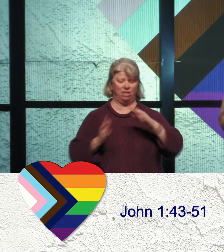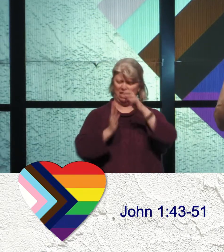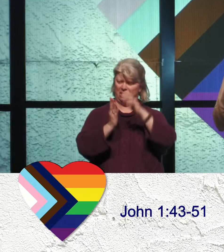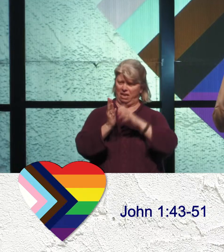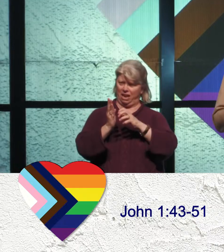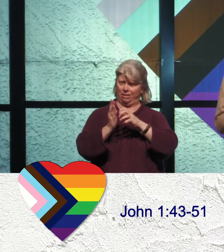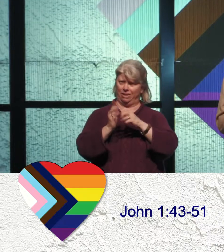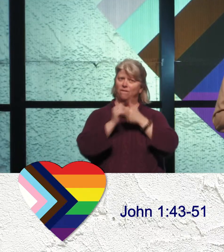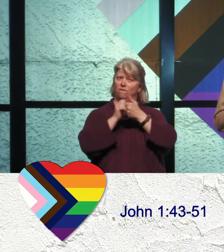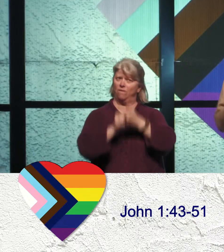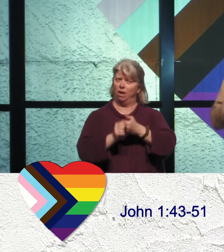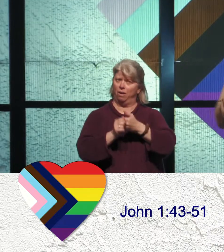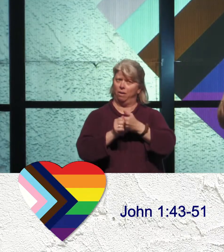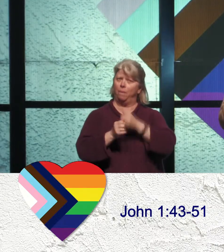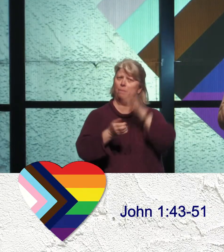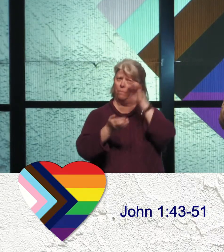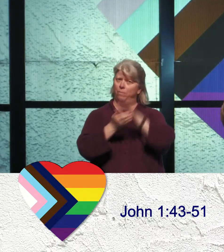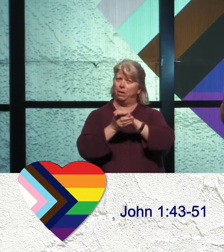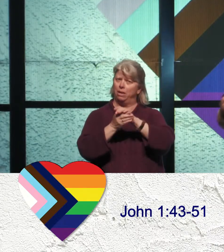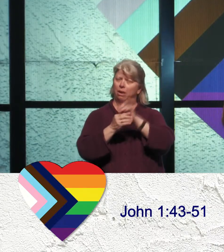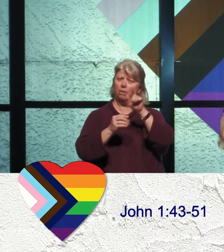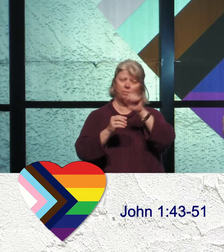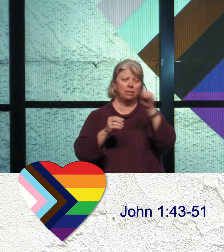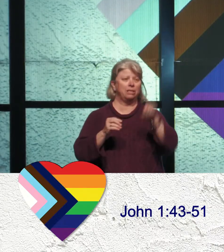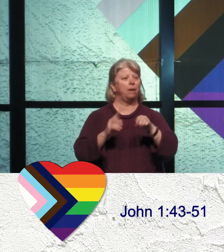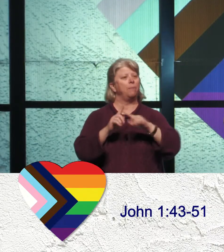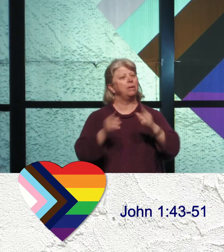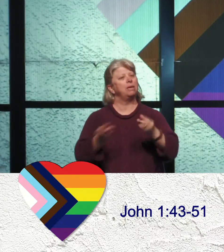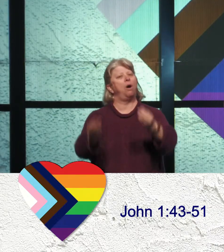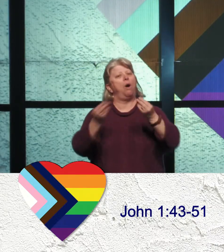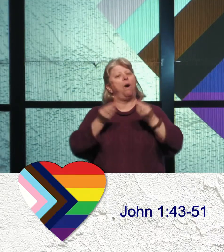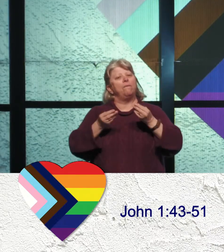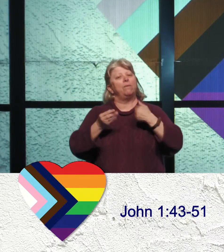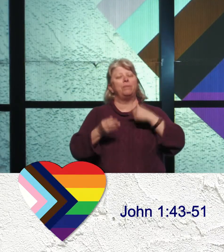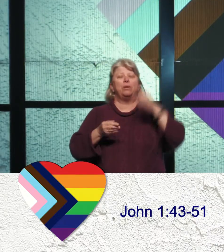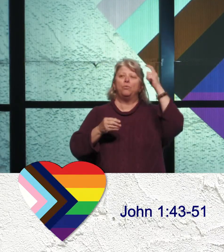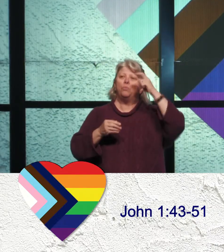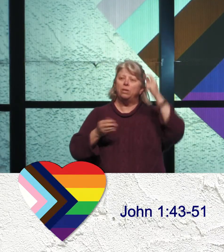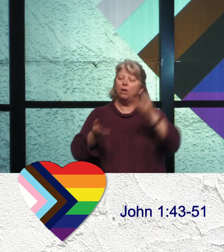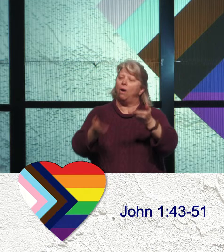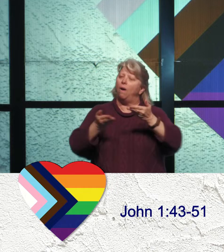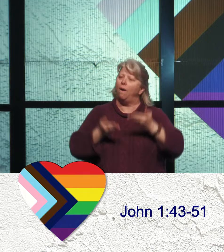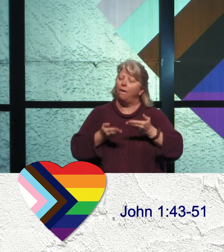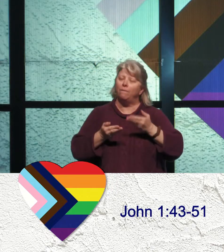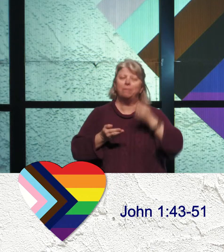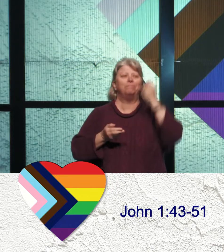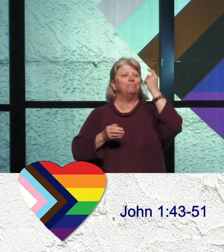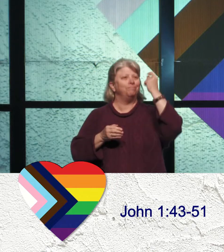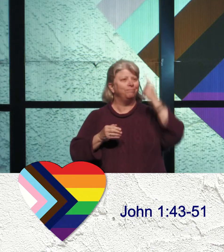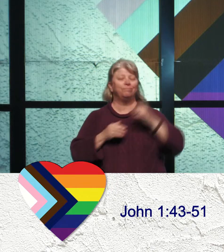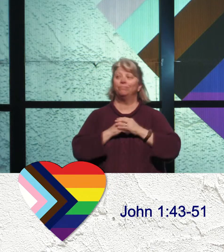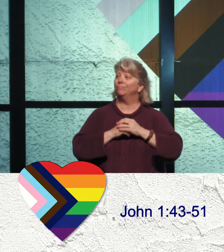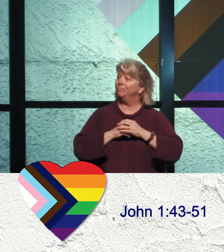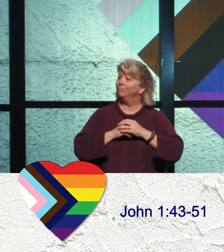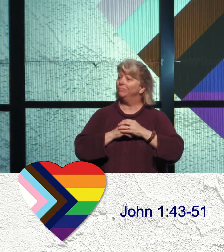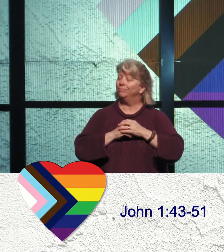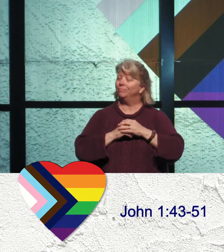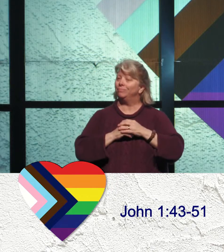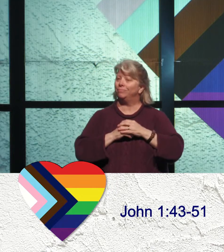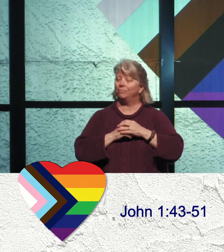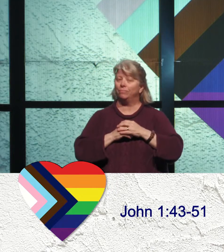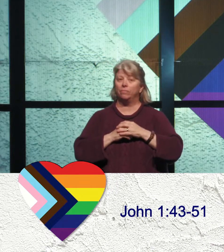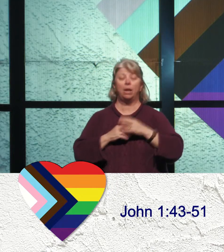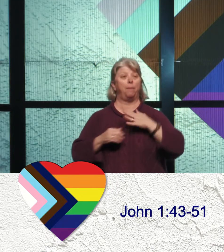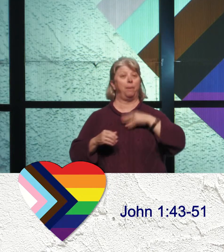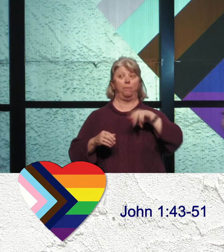way. I take the text as offering me some sort of wisdom. It's offering me some sort of insight. So